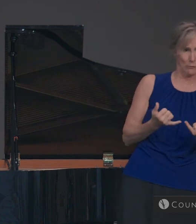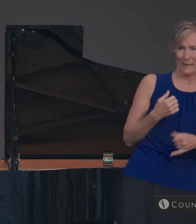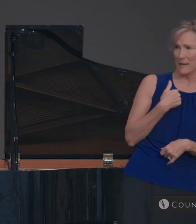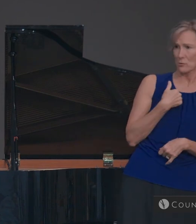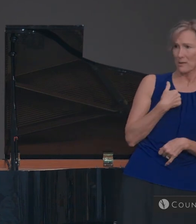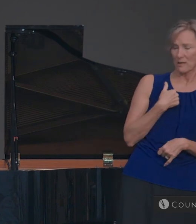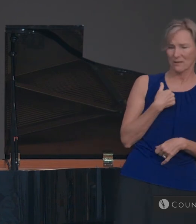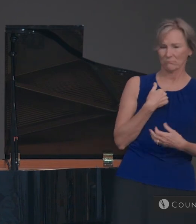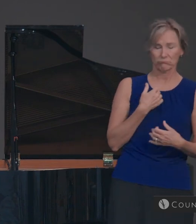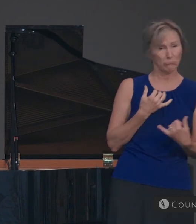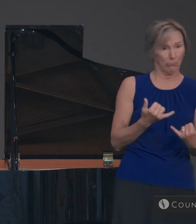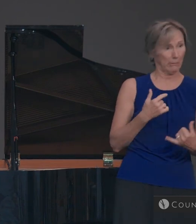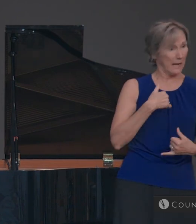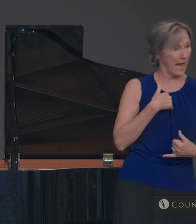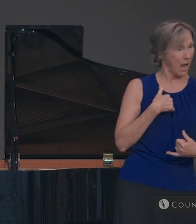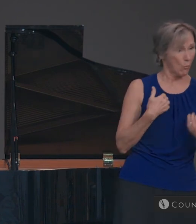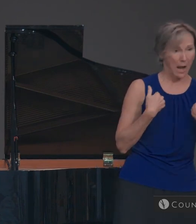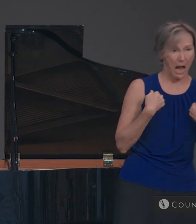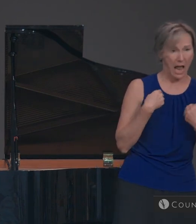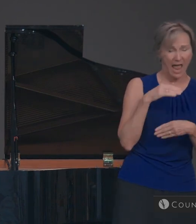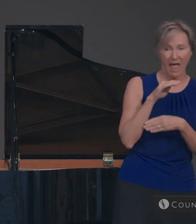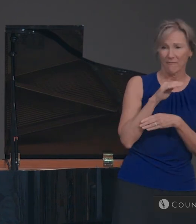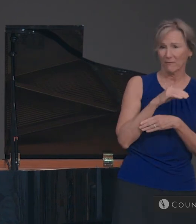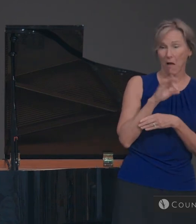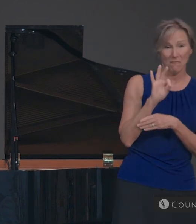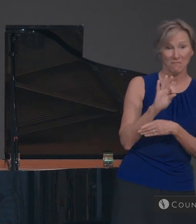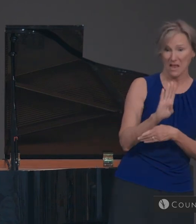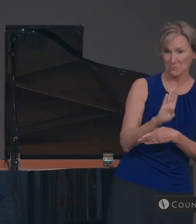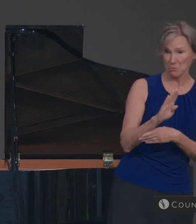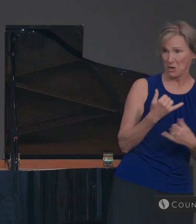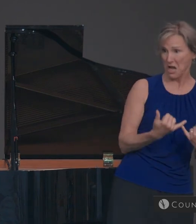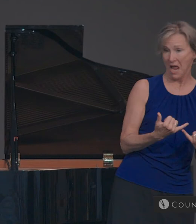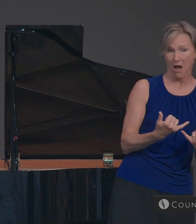got Facebook now, I'll stop.